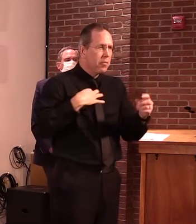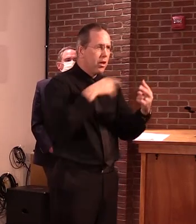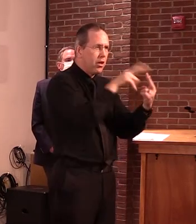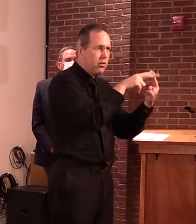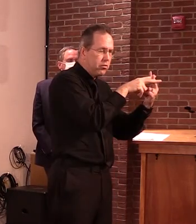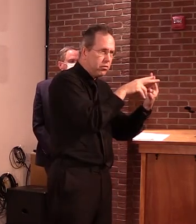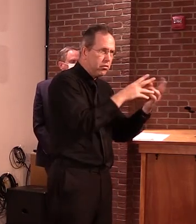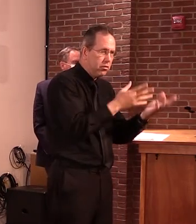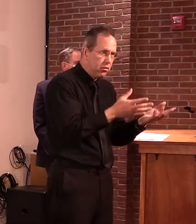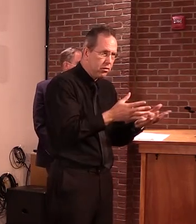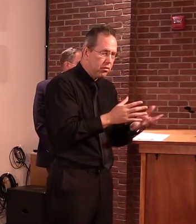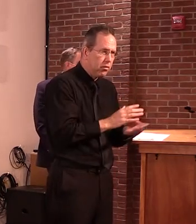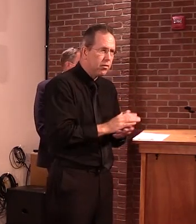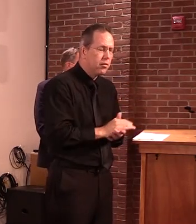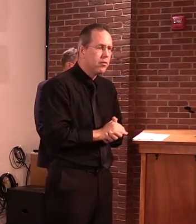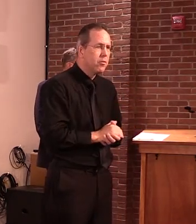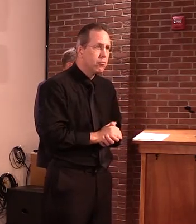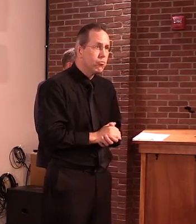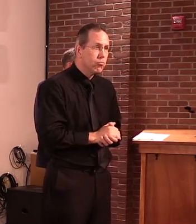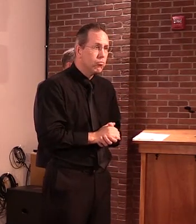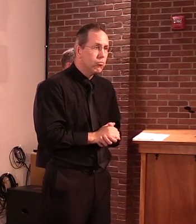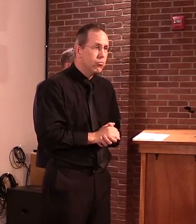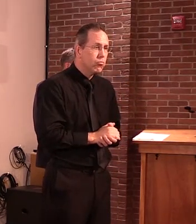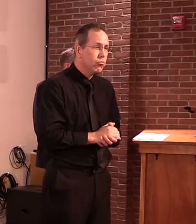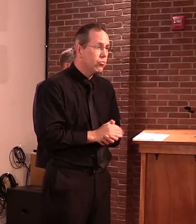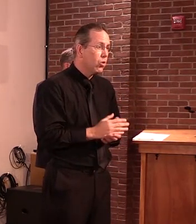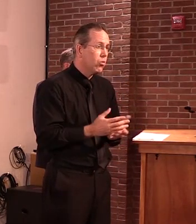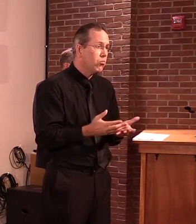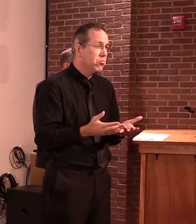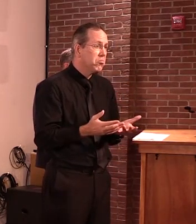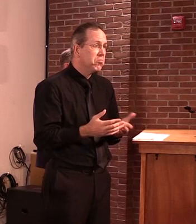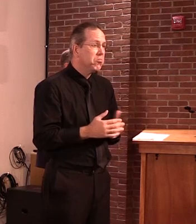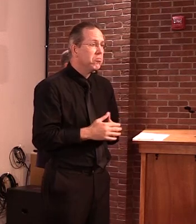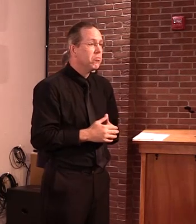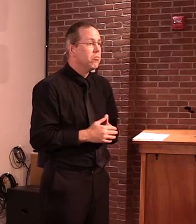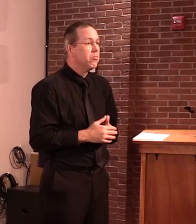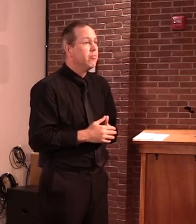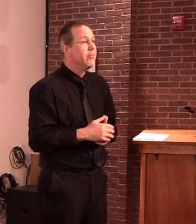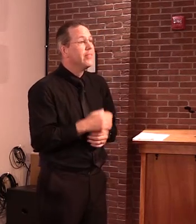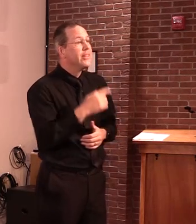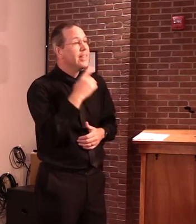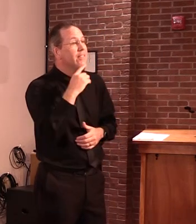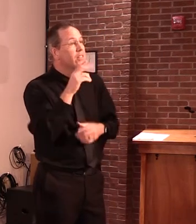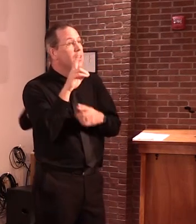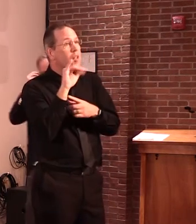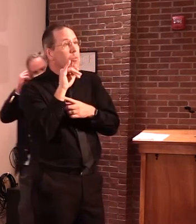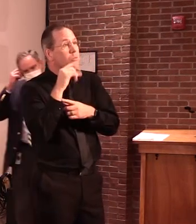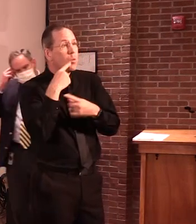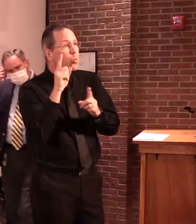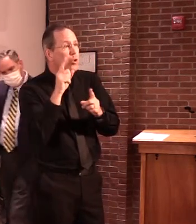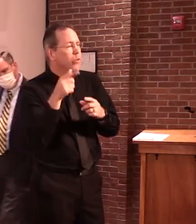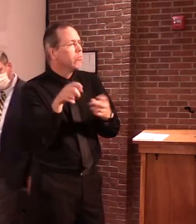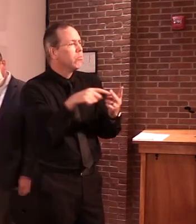enough if they were deemed monetarily ineligible for UI. Secretary French.